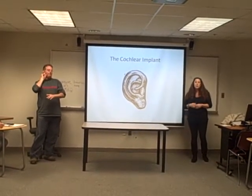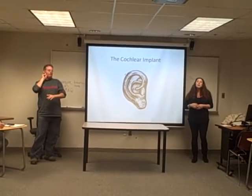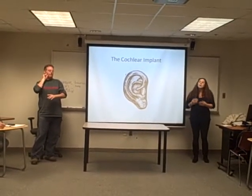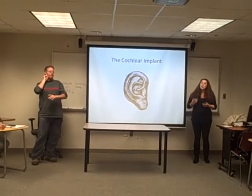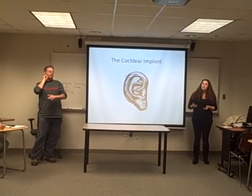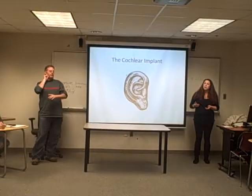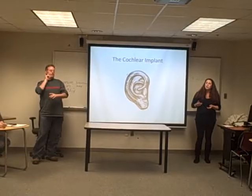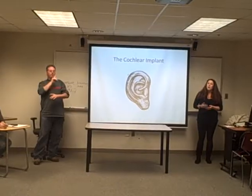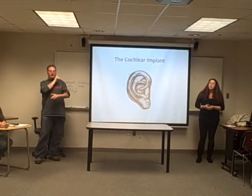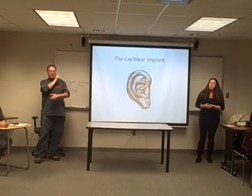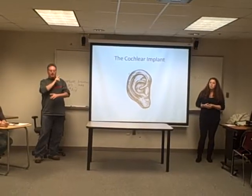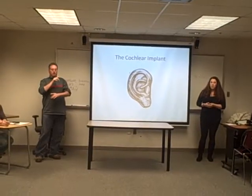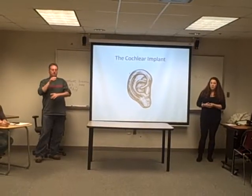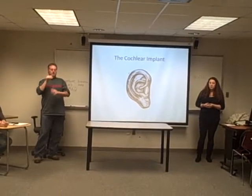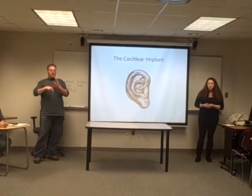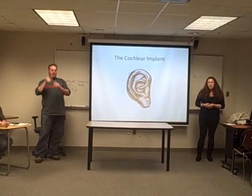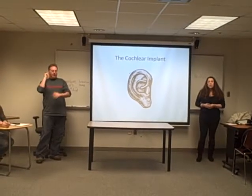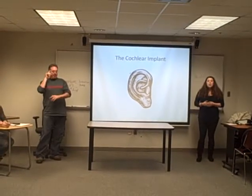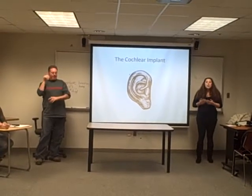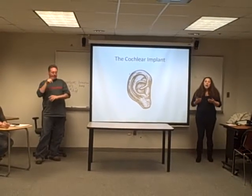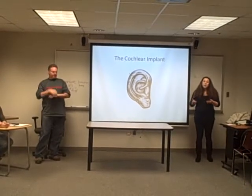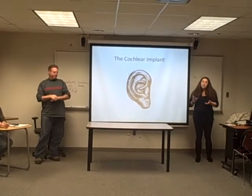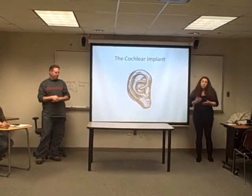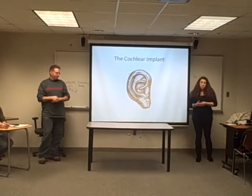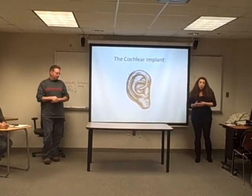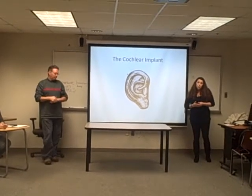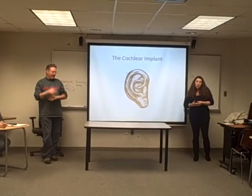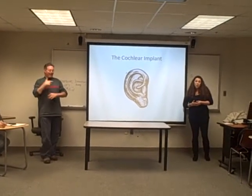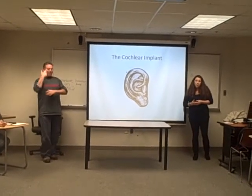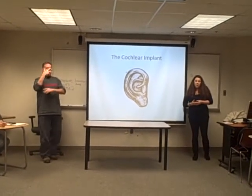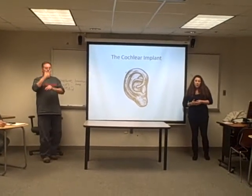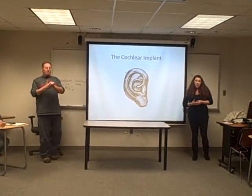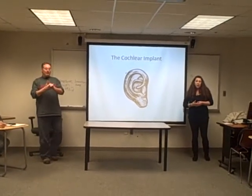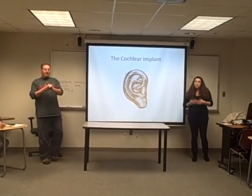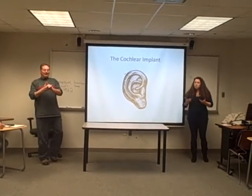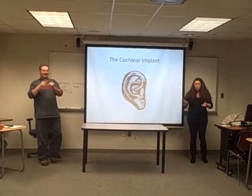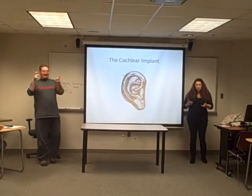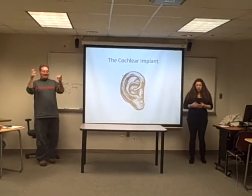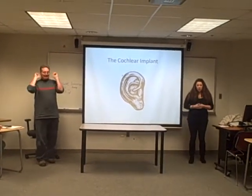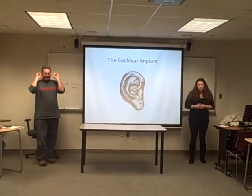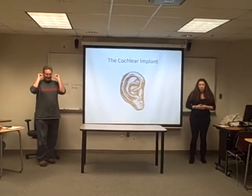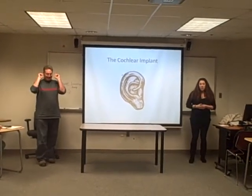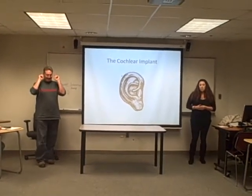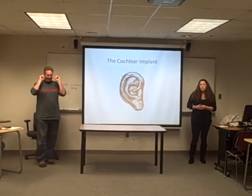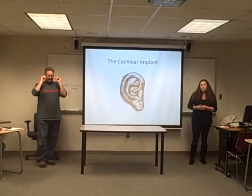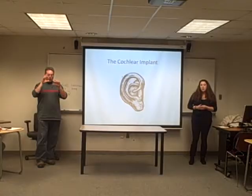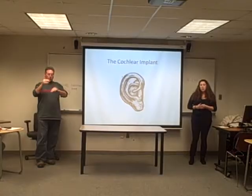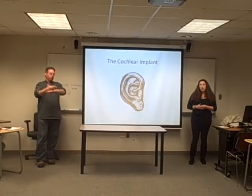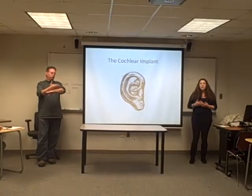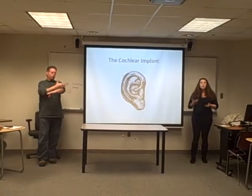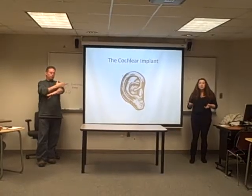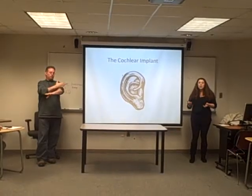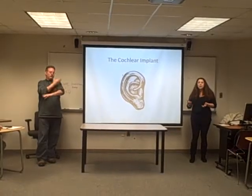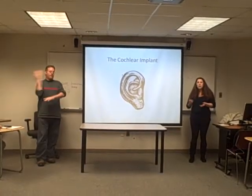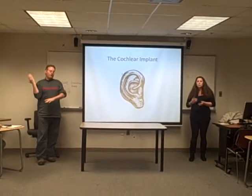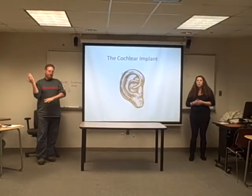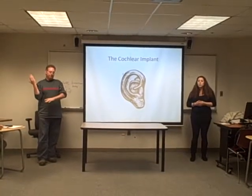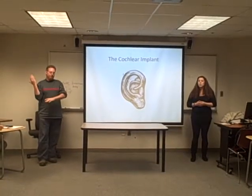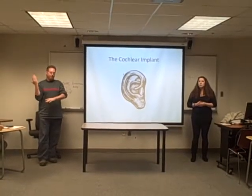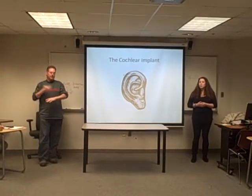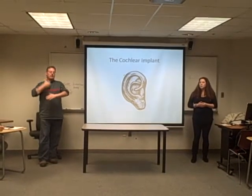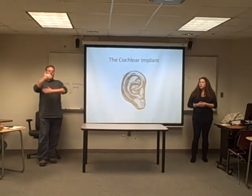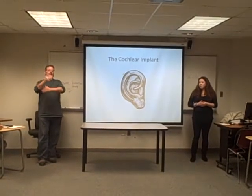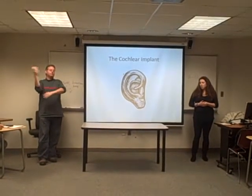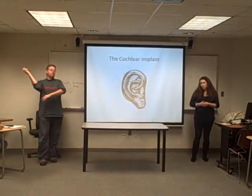left ear and severely deaf in her right ear. After a 3-month trial with hearing aids, we found there was no benefit from the hearing aids, so the next step